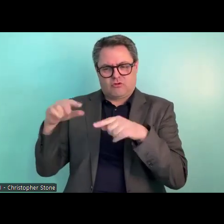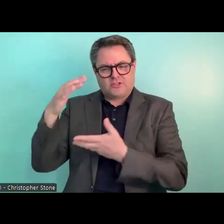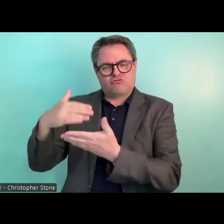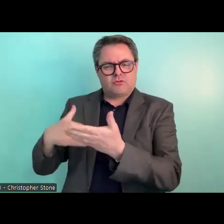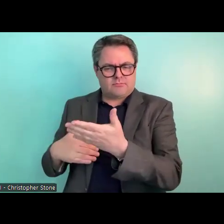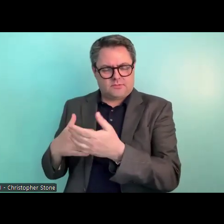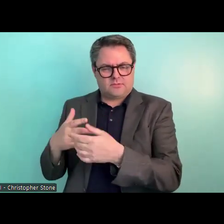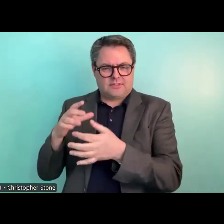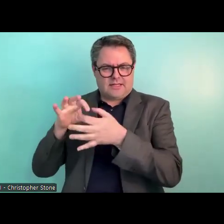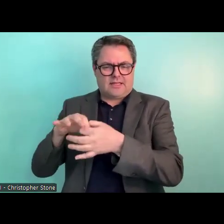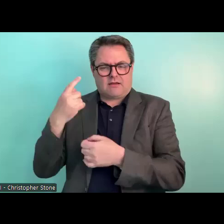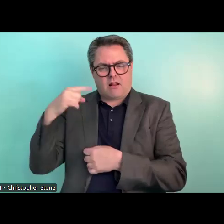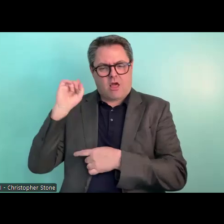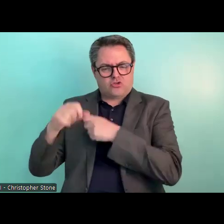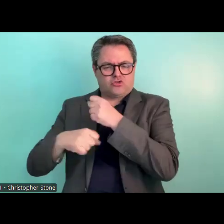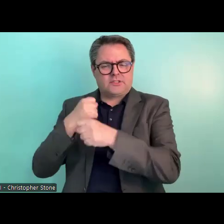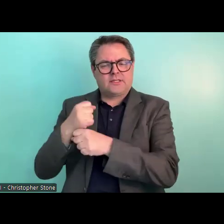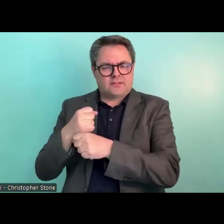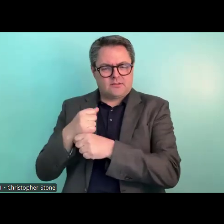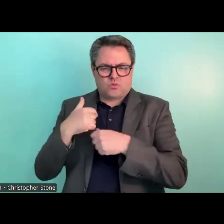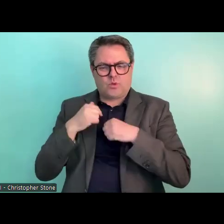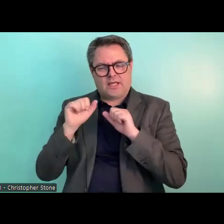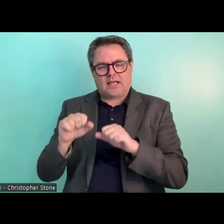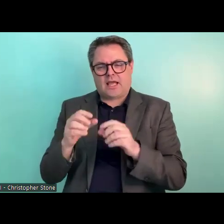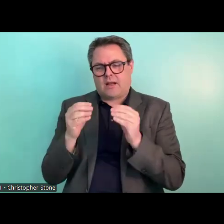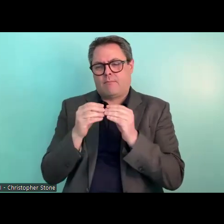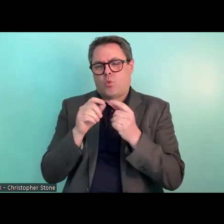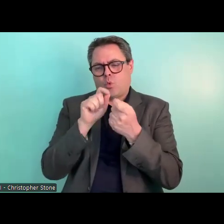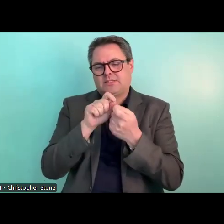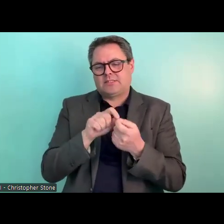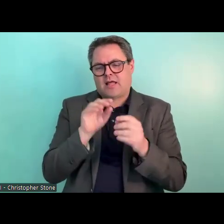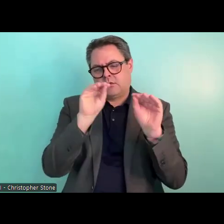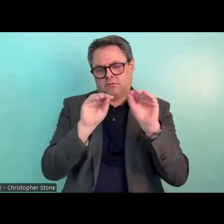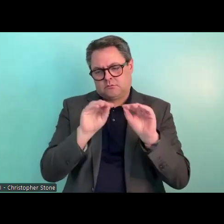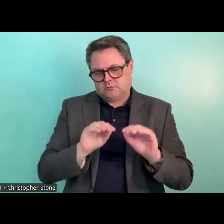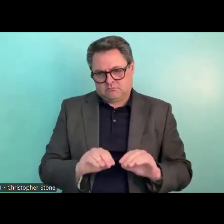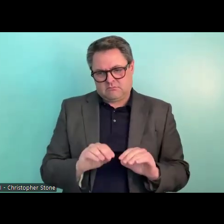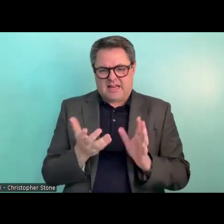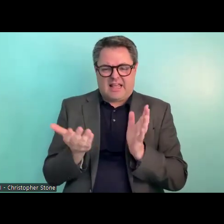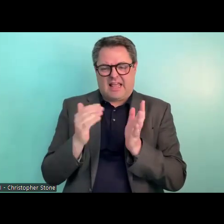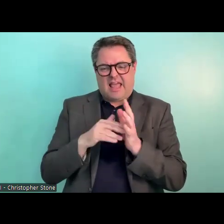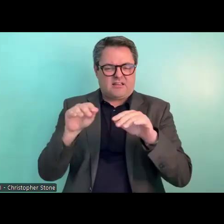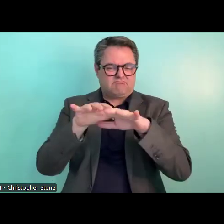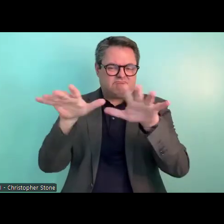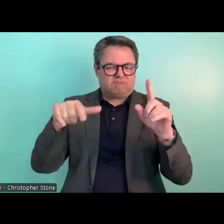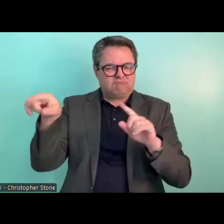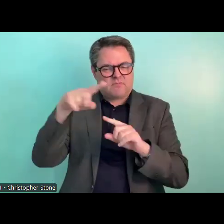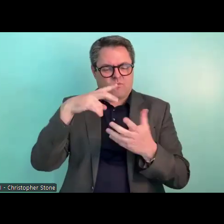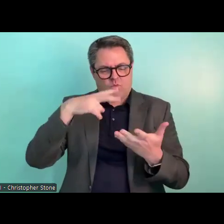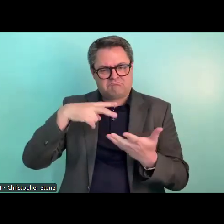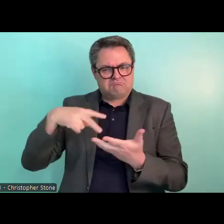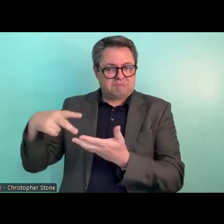So our technician said that they have found the transcript from last year's GA. So we can actually go